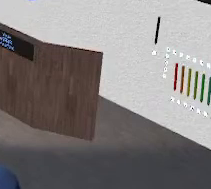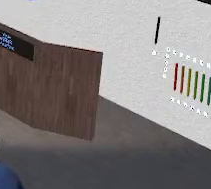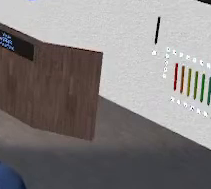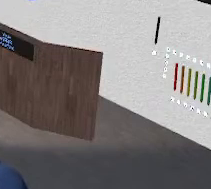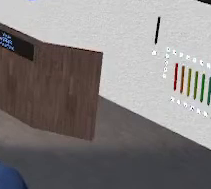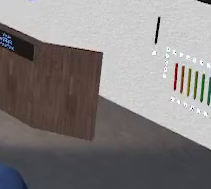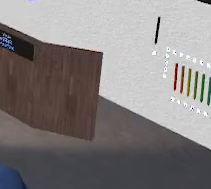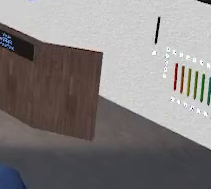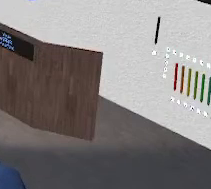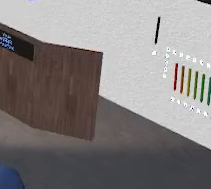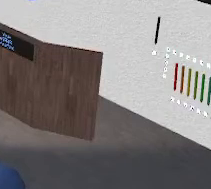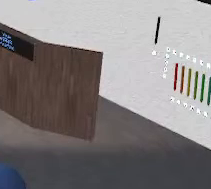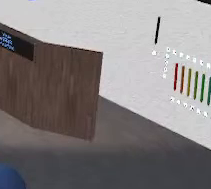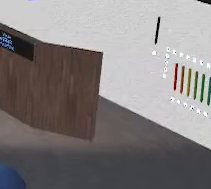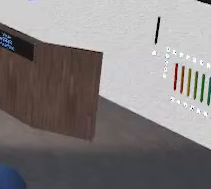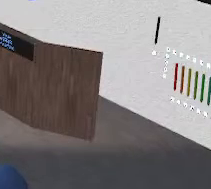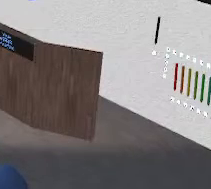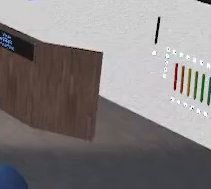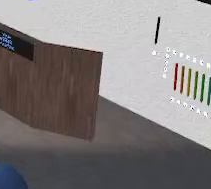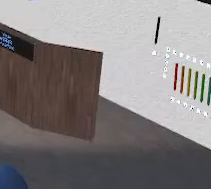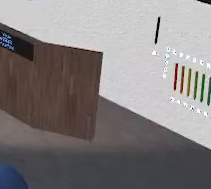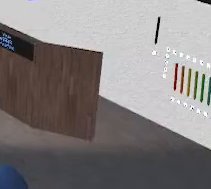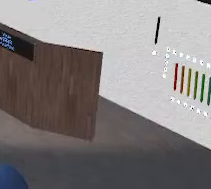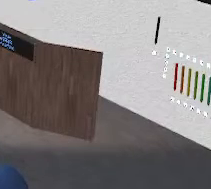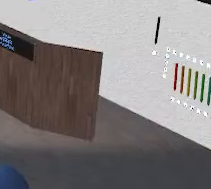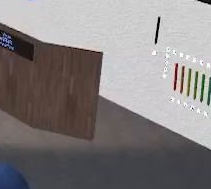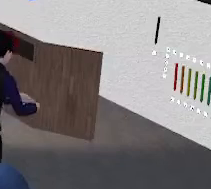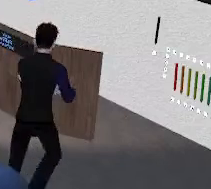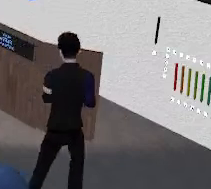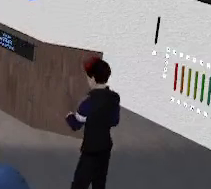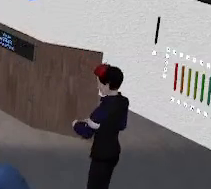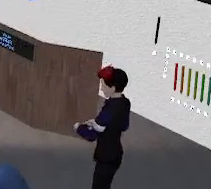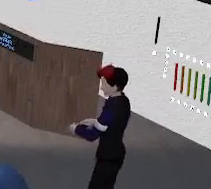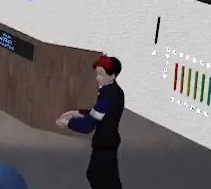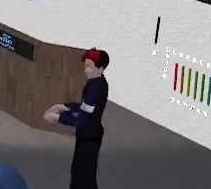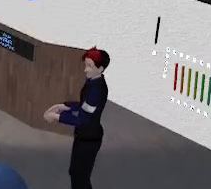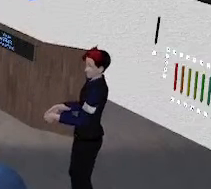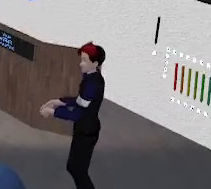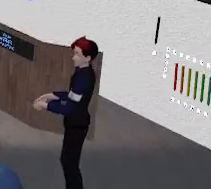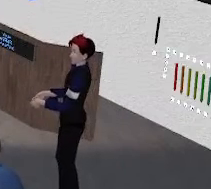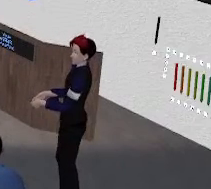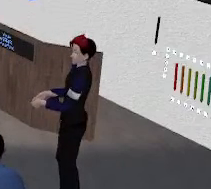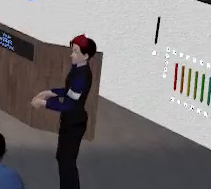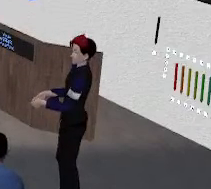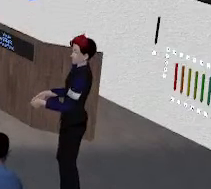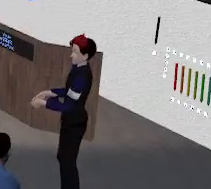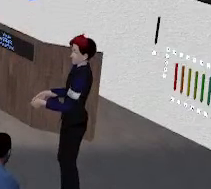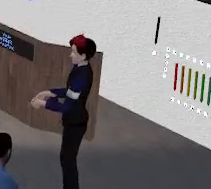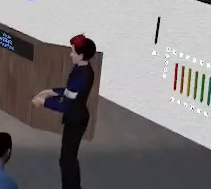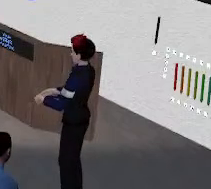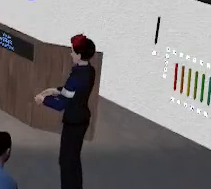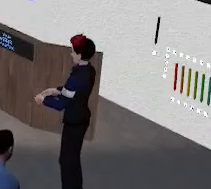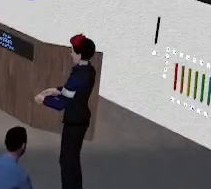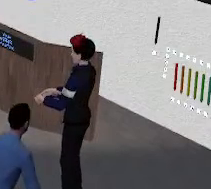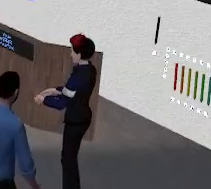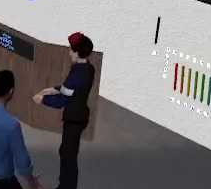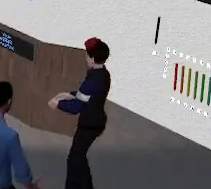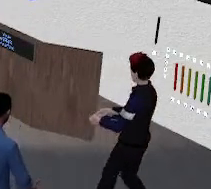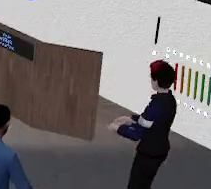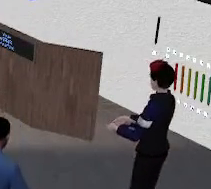half quick. of them and then like got off and watched the other half on stream. Well, Okay, yeah, they're on It was quests. pretty Again. fun. Going. I just